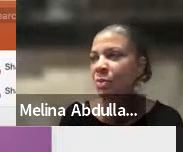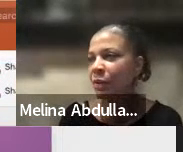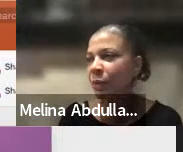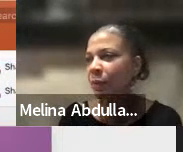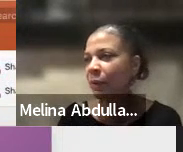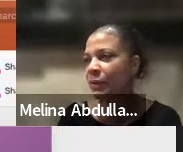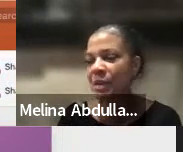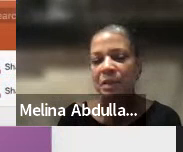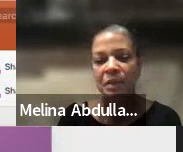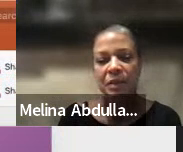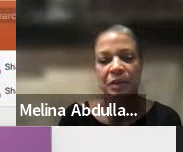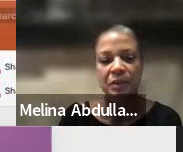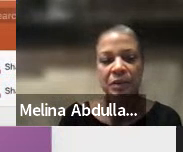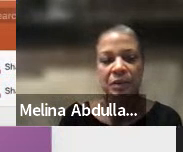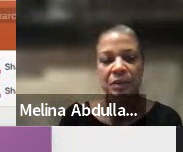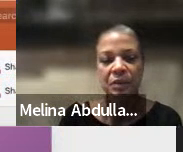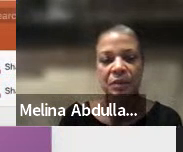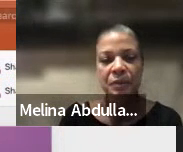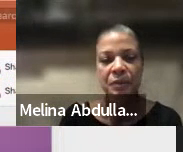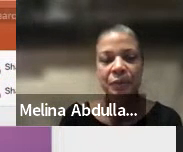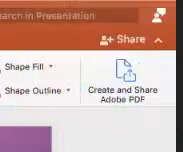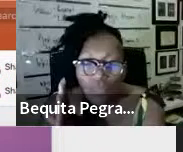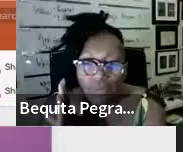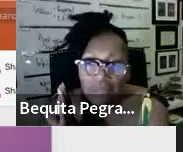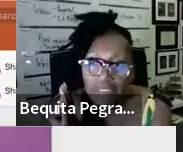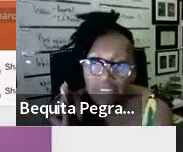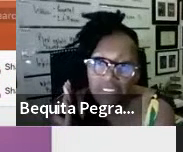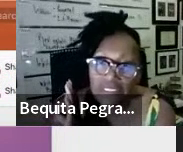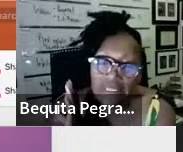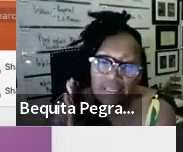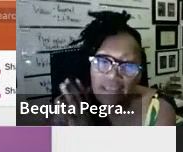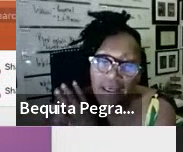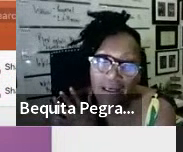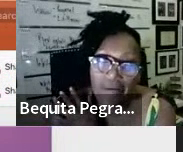Anybody else with grows? I have one mention.